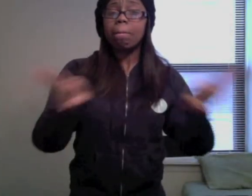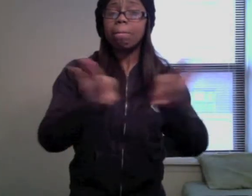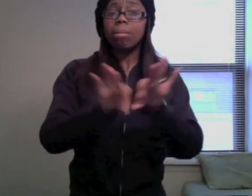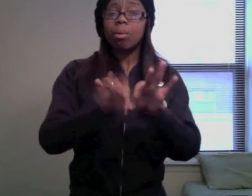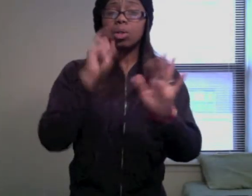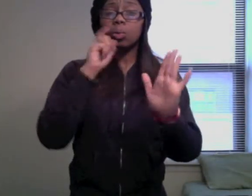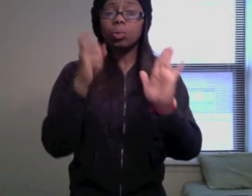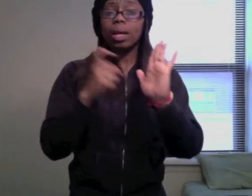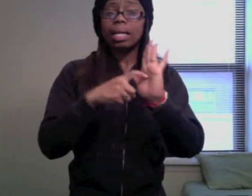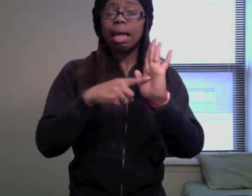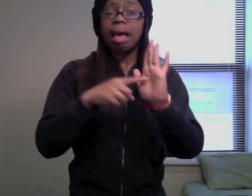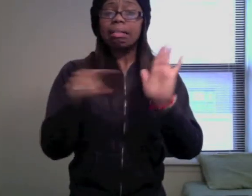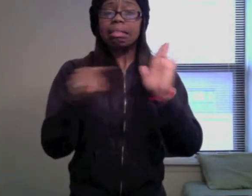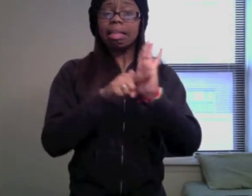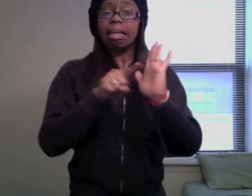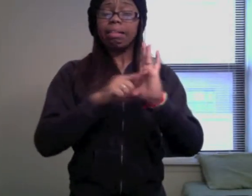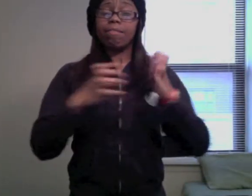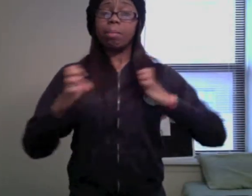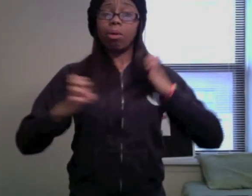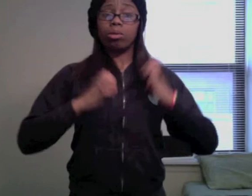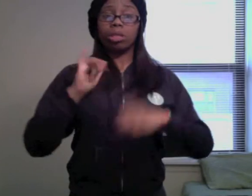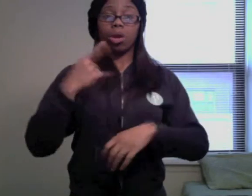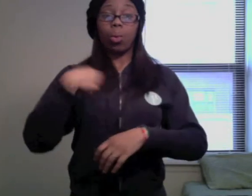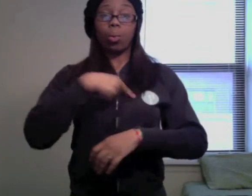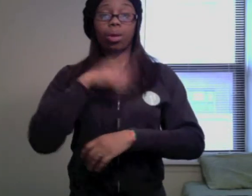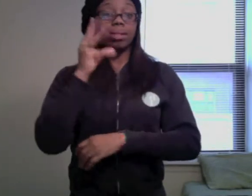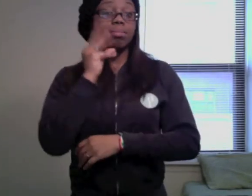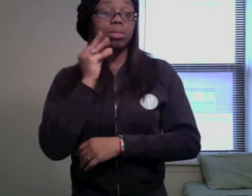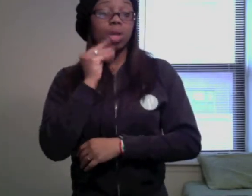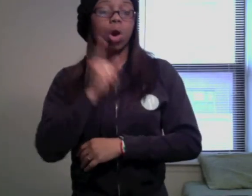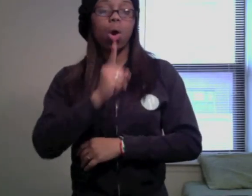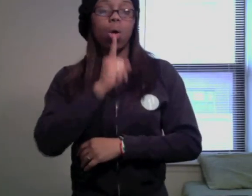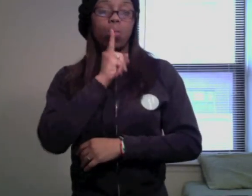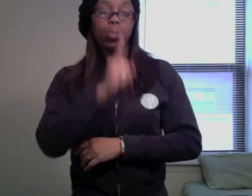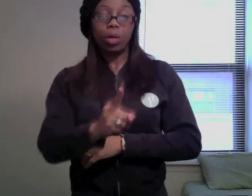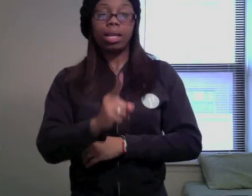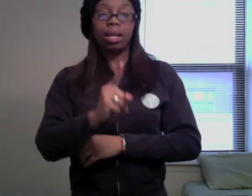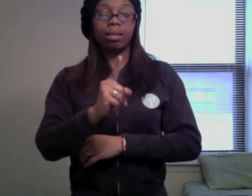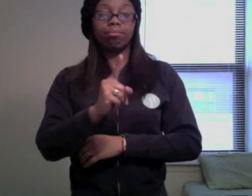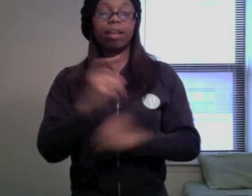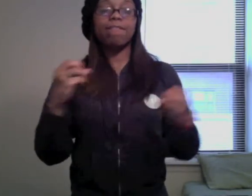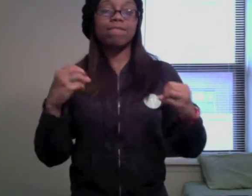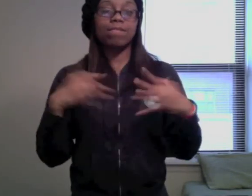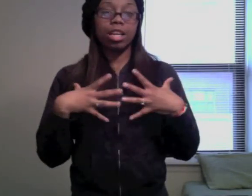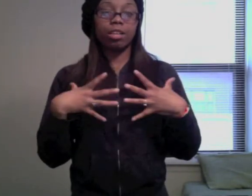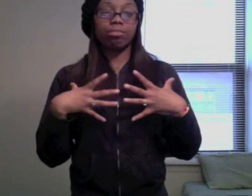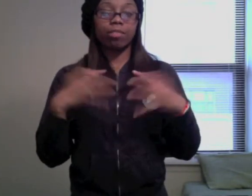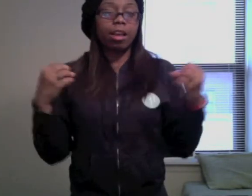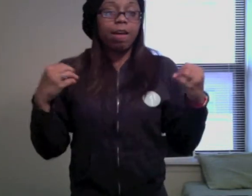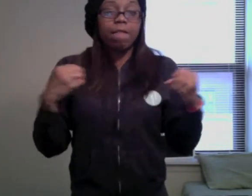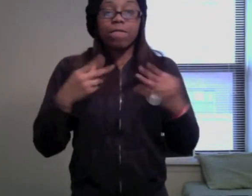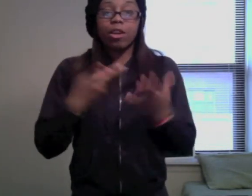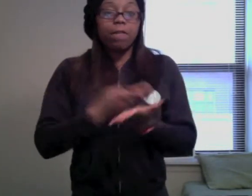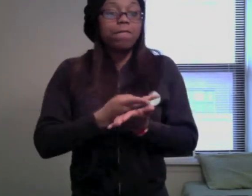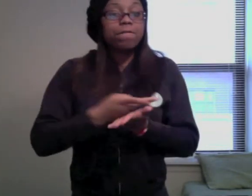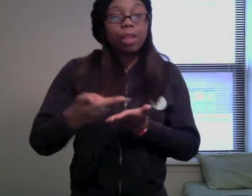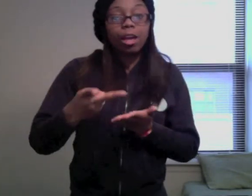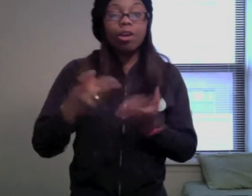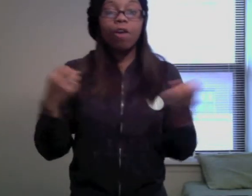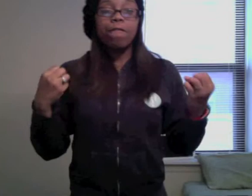we're experiencing are actually based in fear. Fear of failure, fear of being hurt, fear of